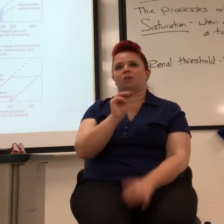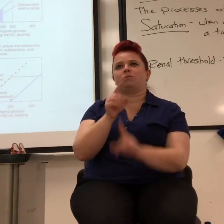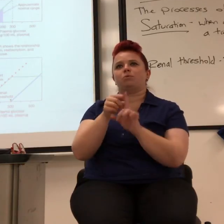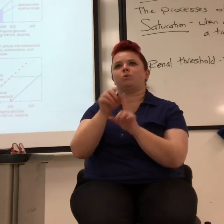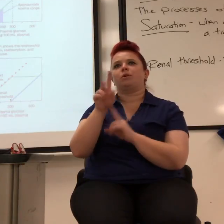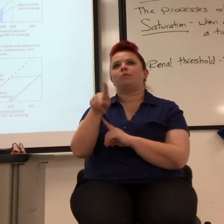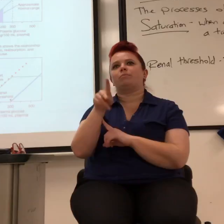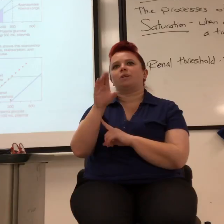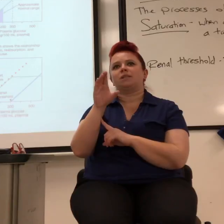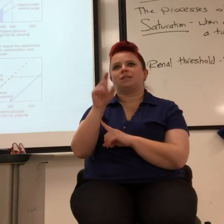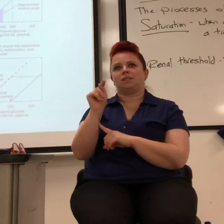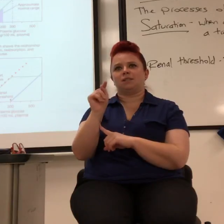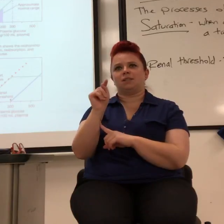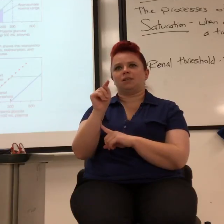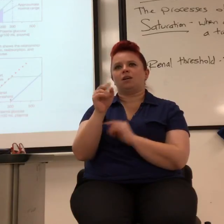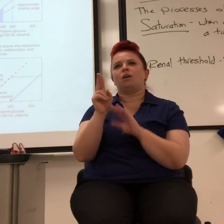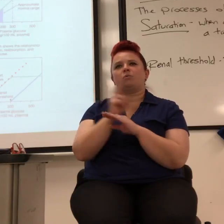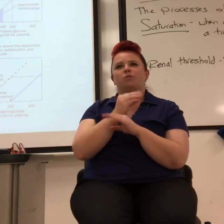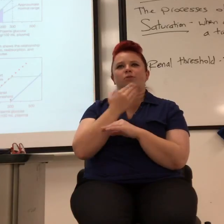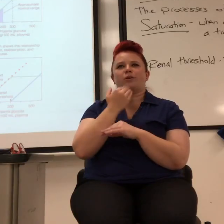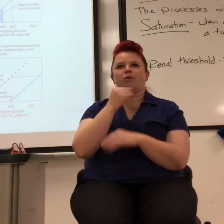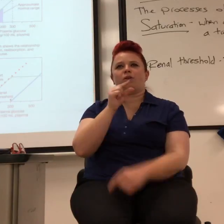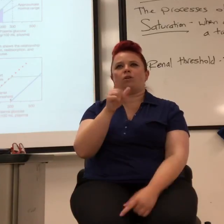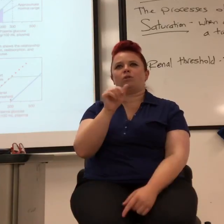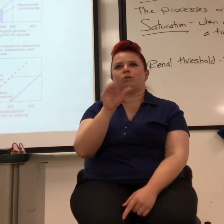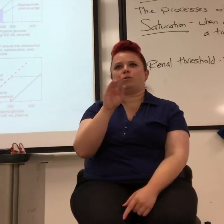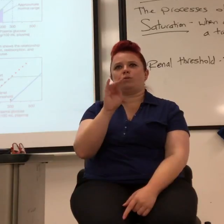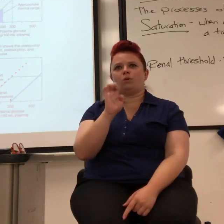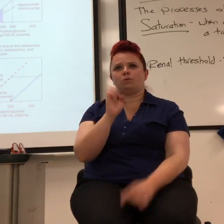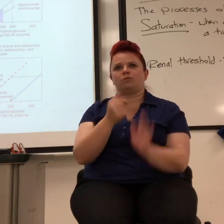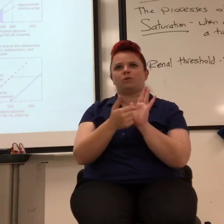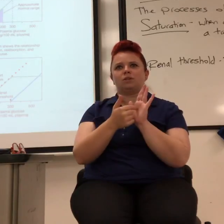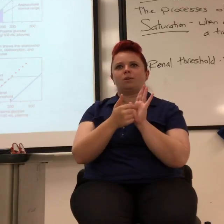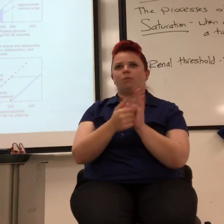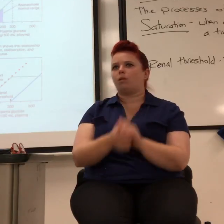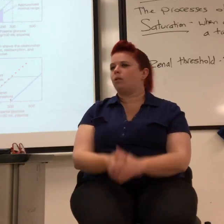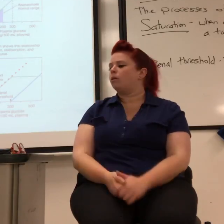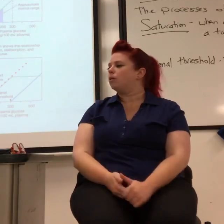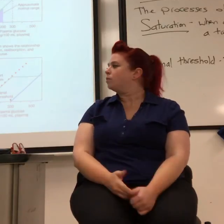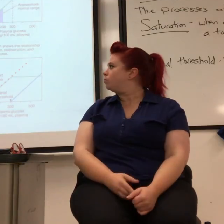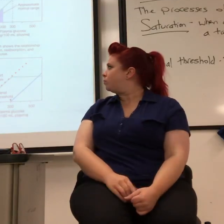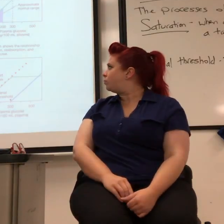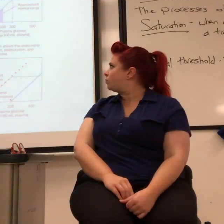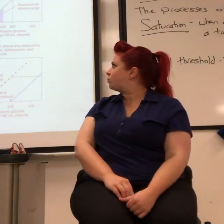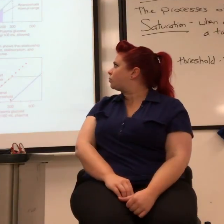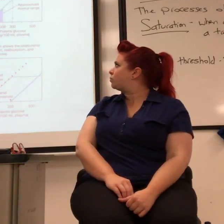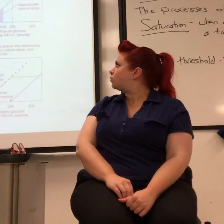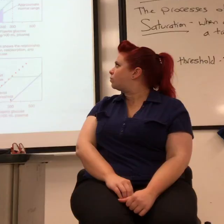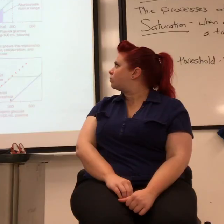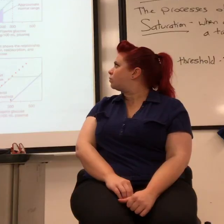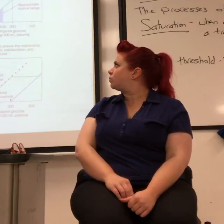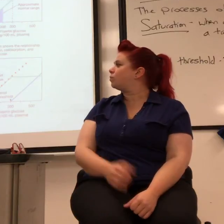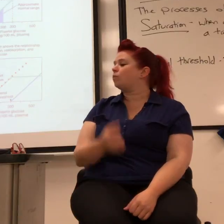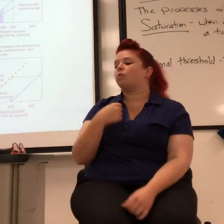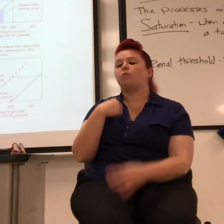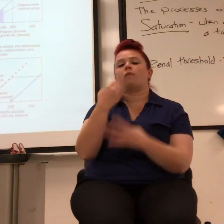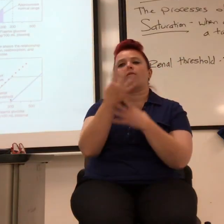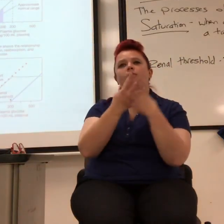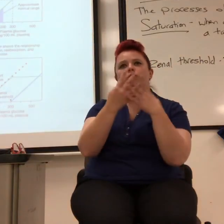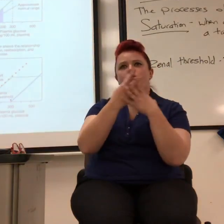PCT. Let's use glucose as an example. And we have different things here. We have filtration,